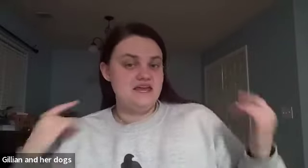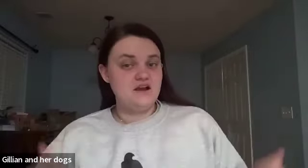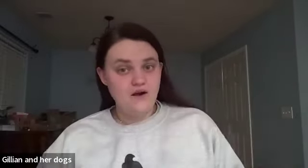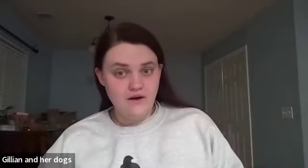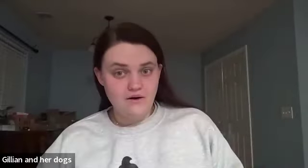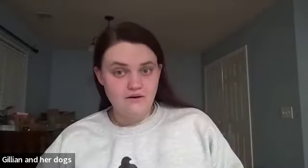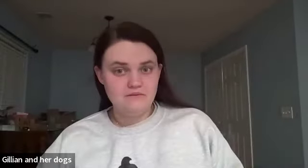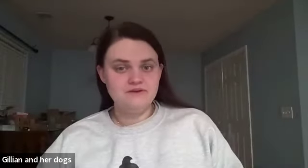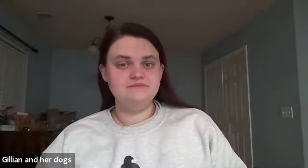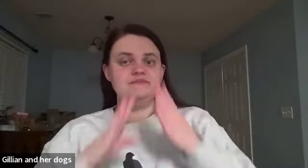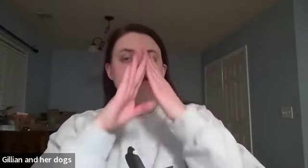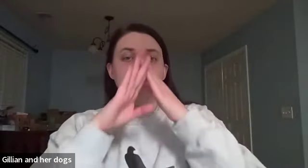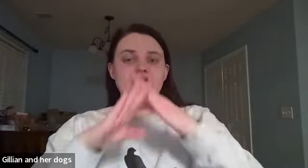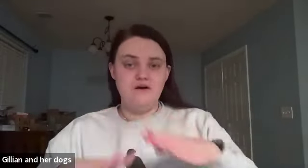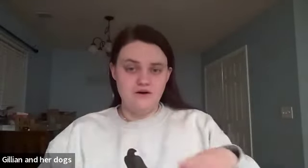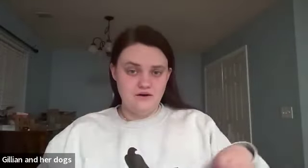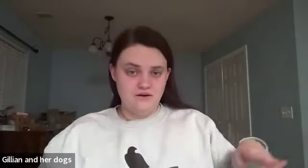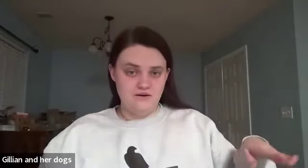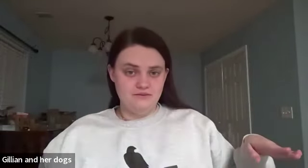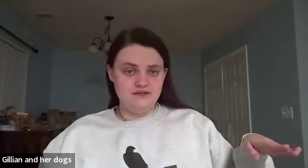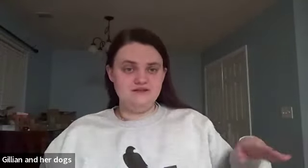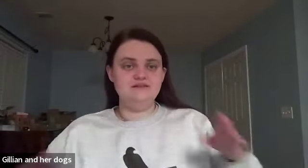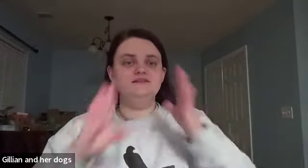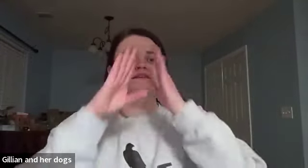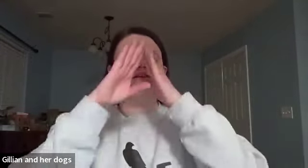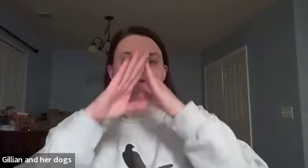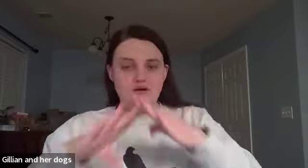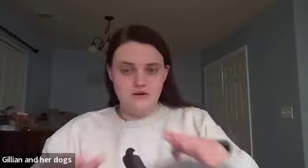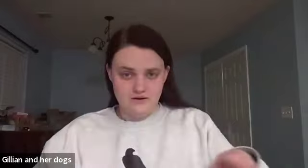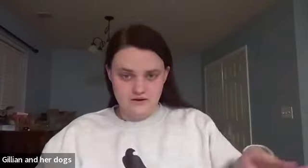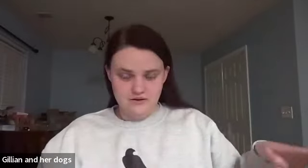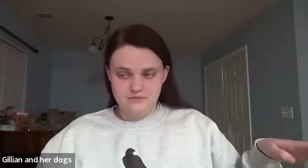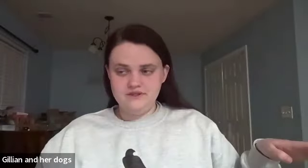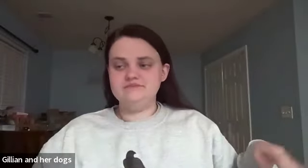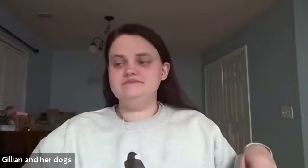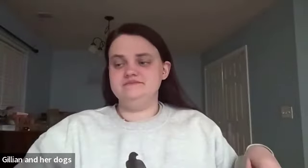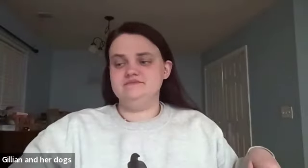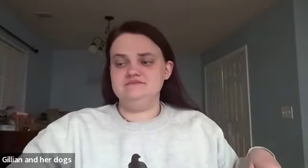Then calm. Calm. Calm.